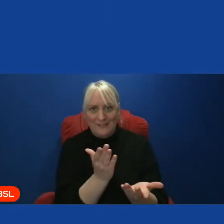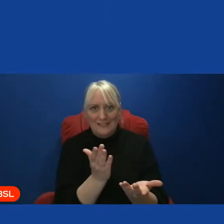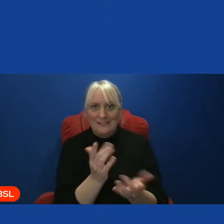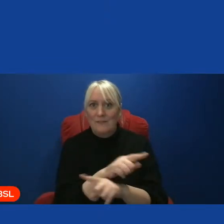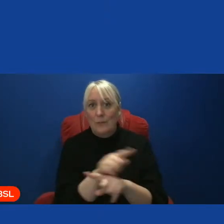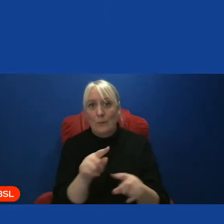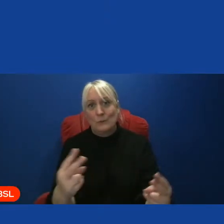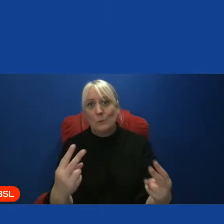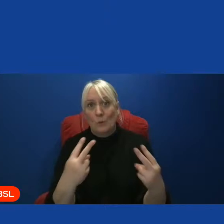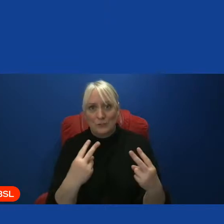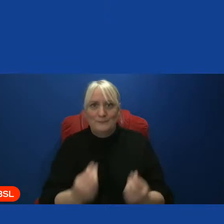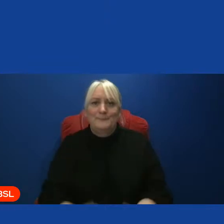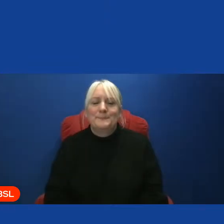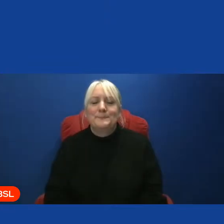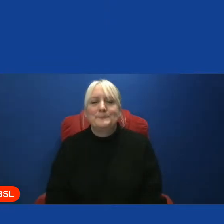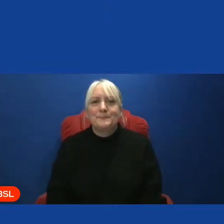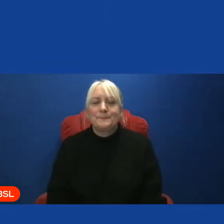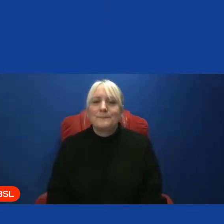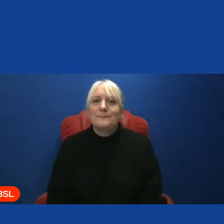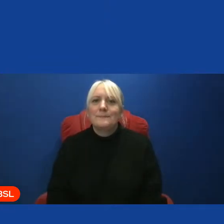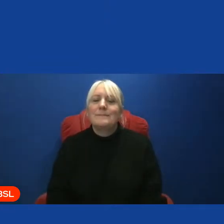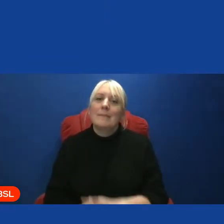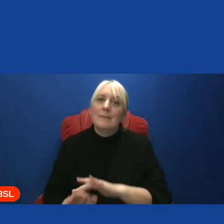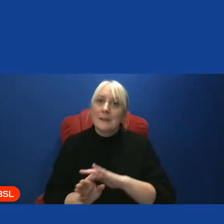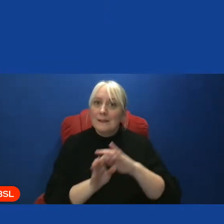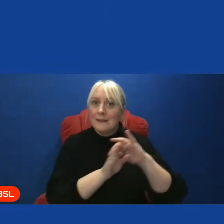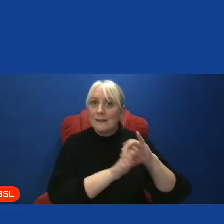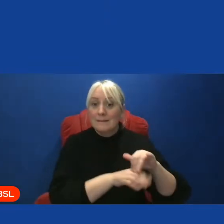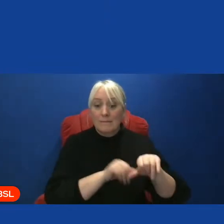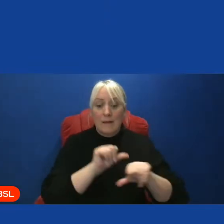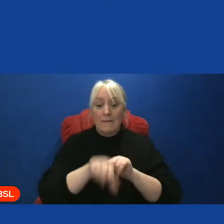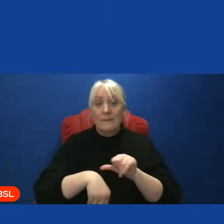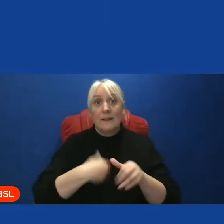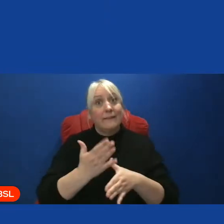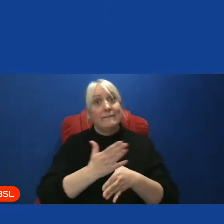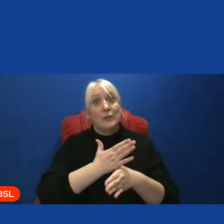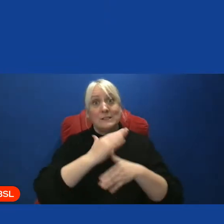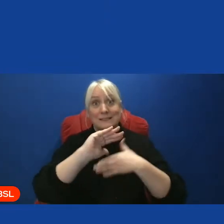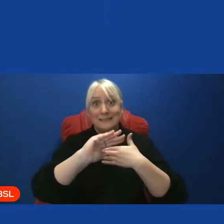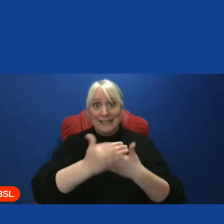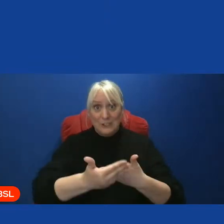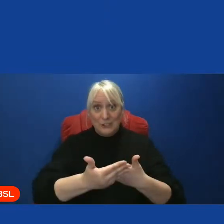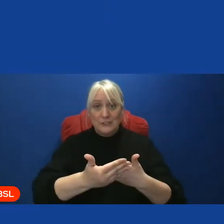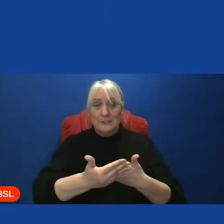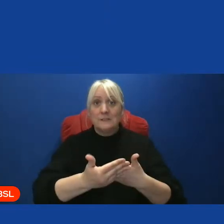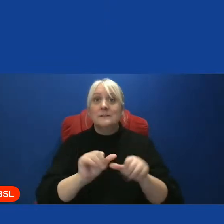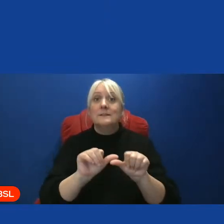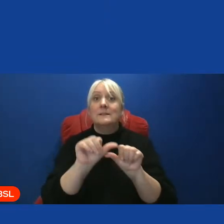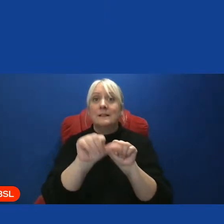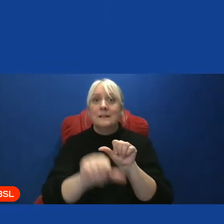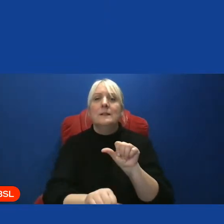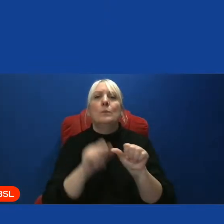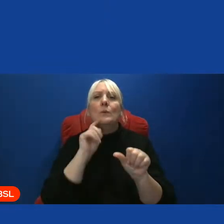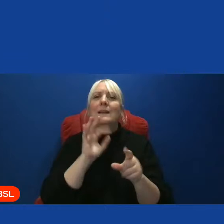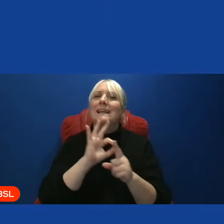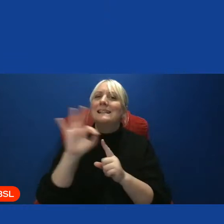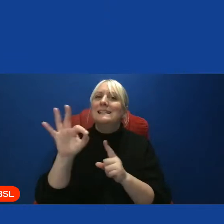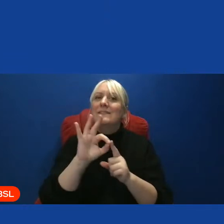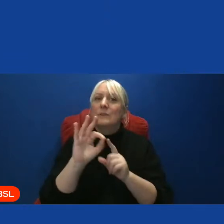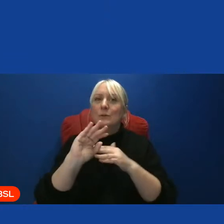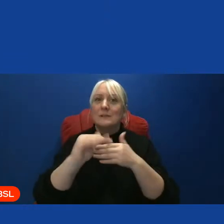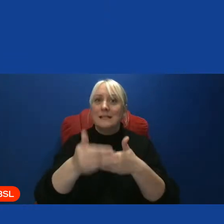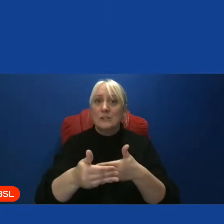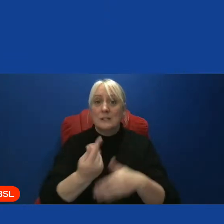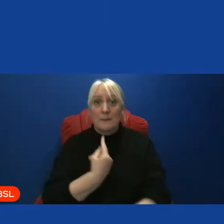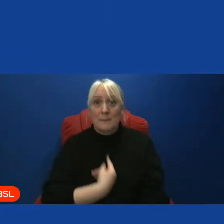watching online. Following on from that first session, we're then going to be moving to an interview session with myself and